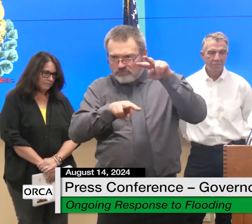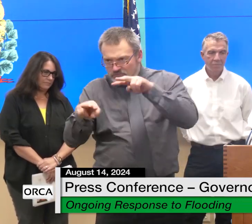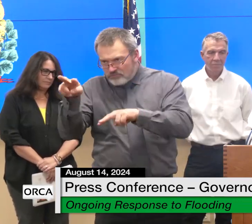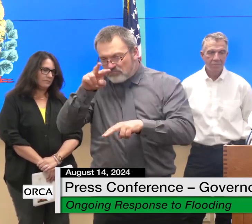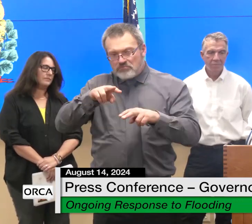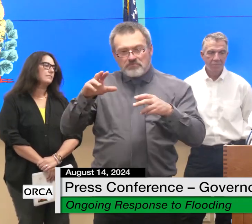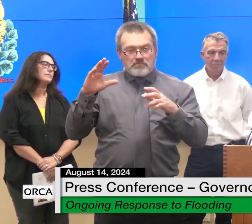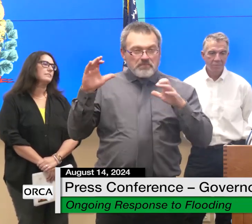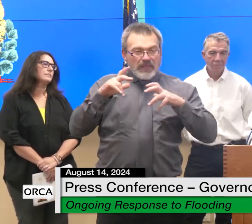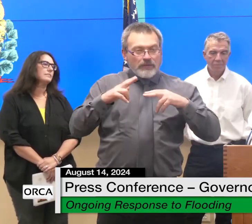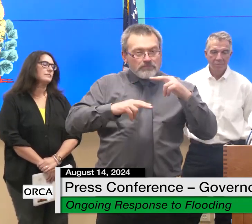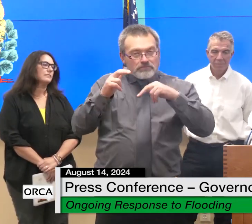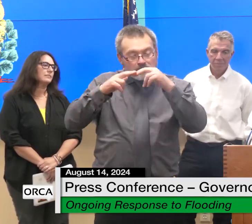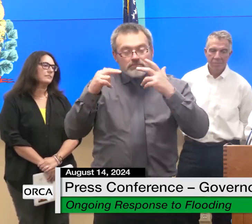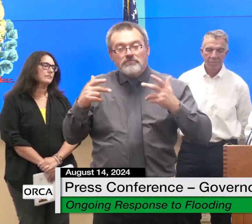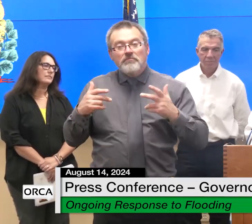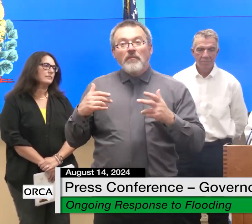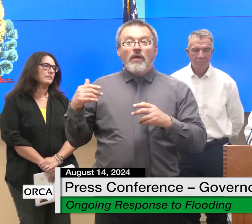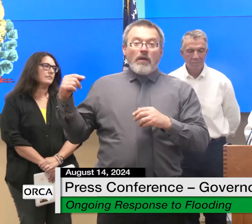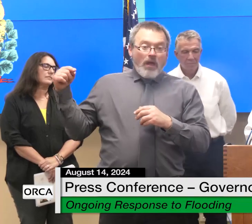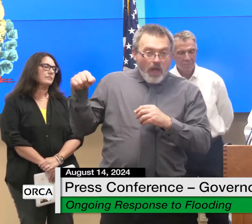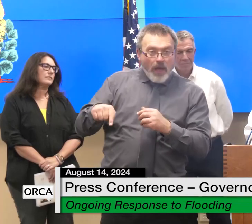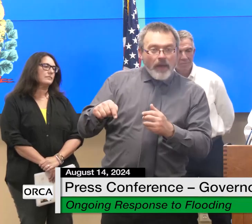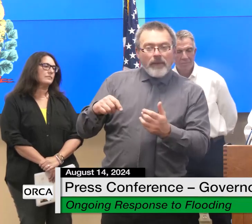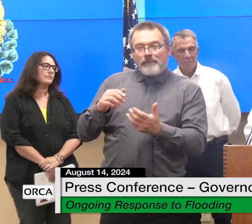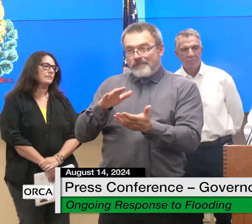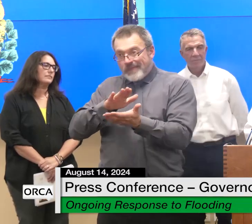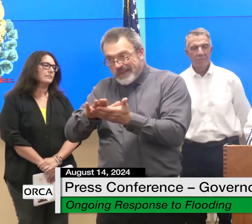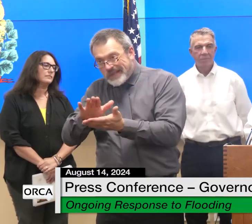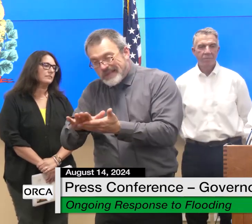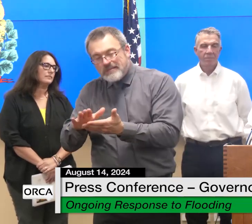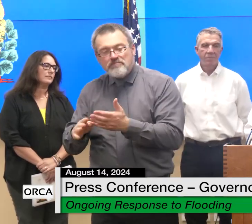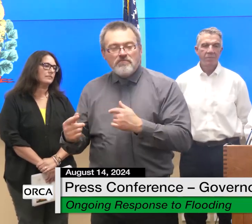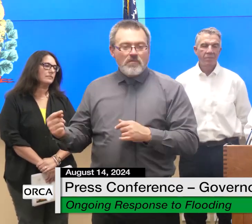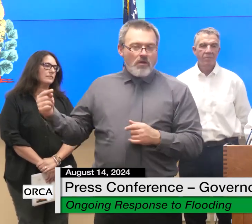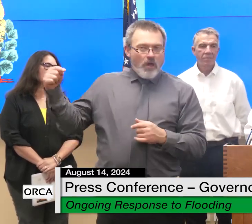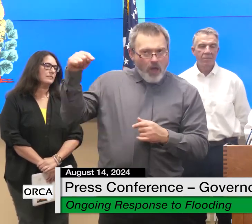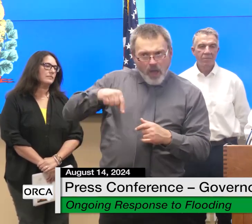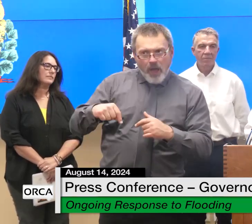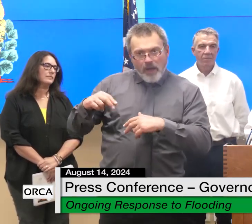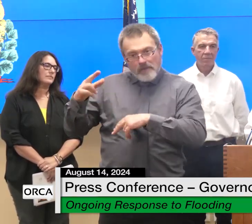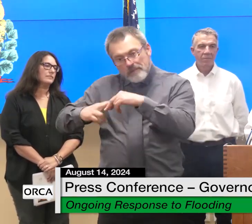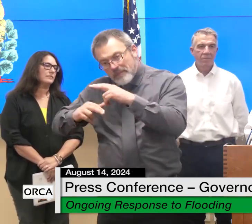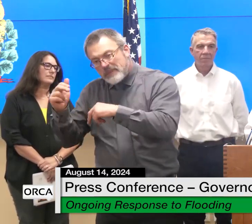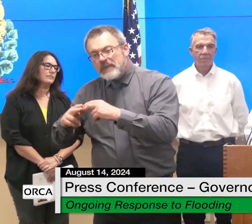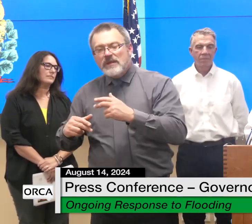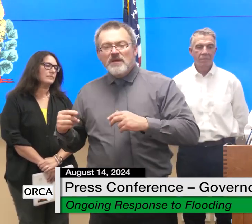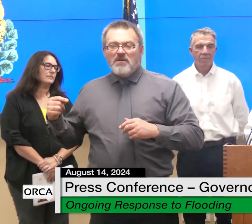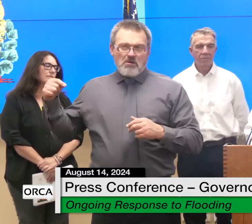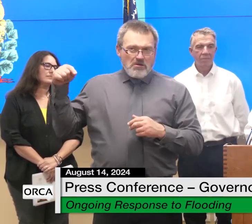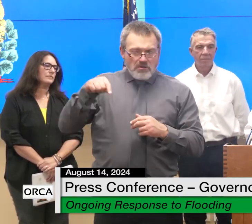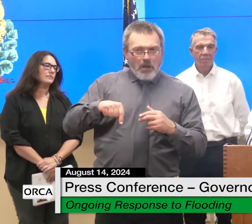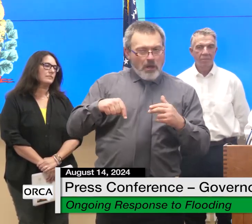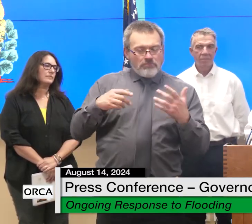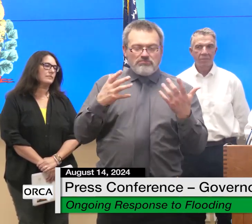groups to help families remove debris from their properties, these long-term recovery groups can use your